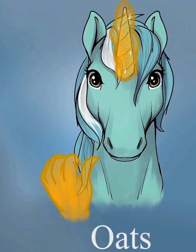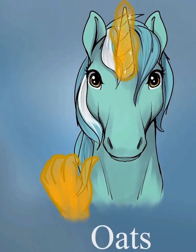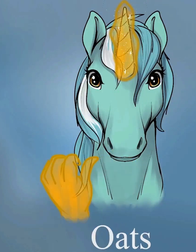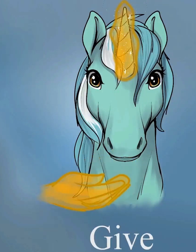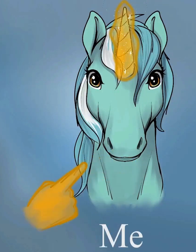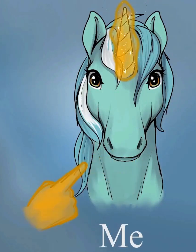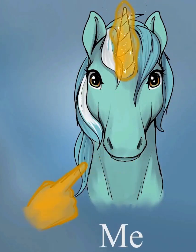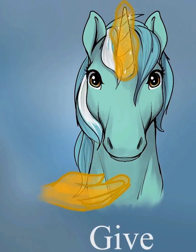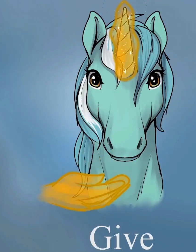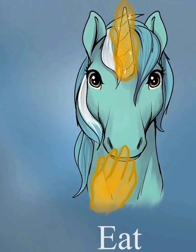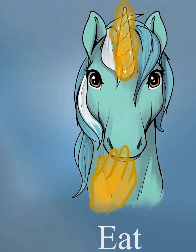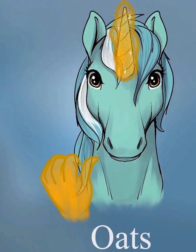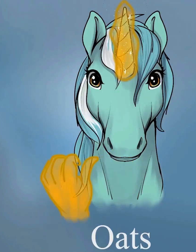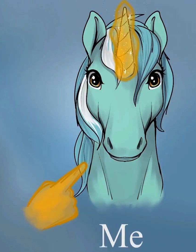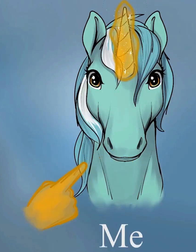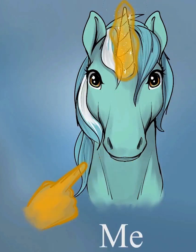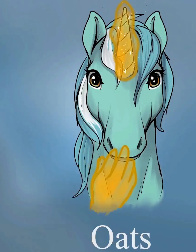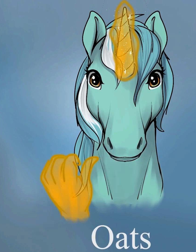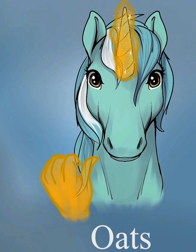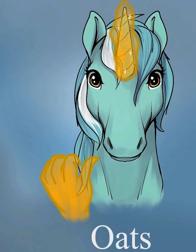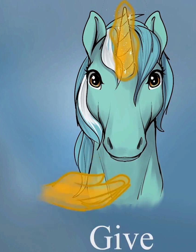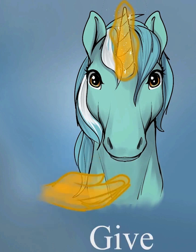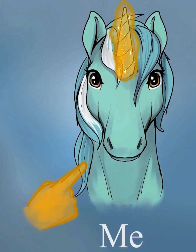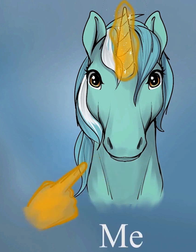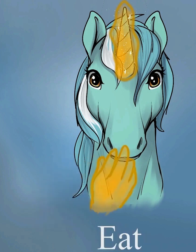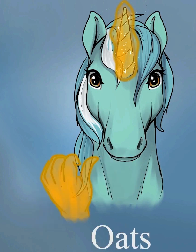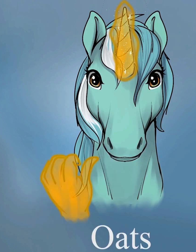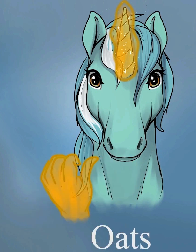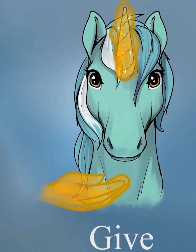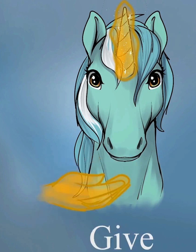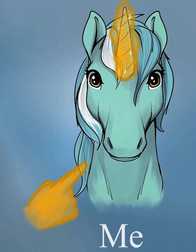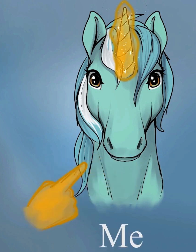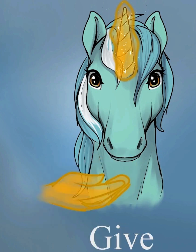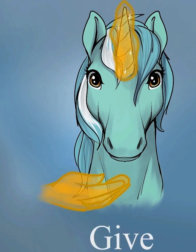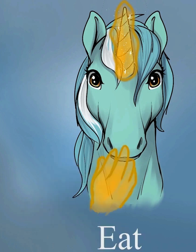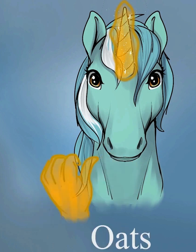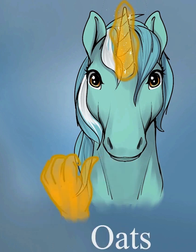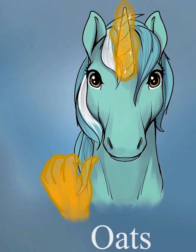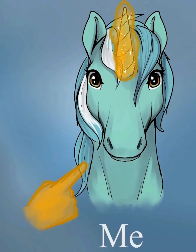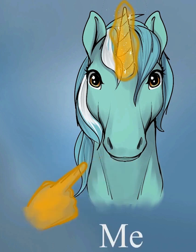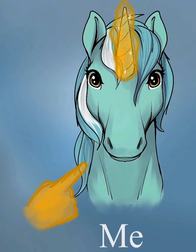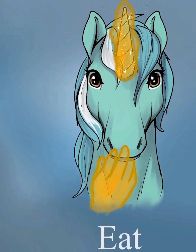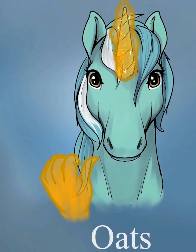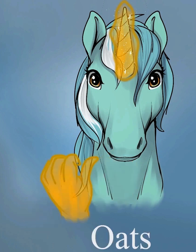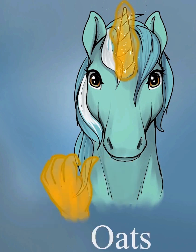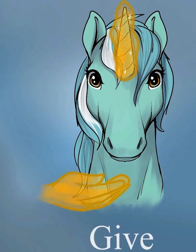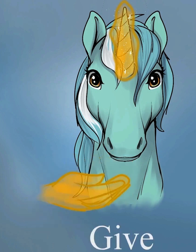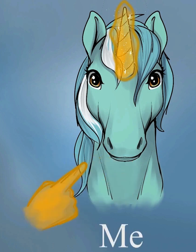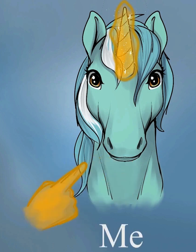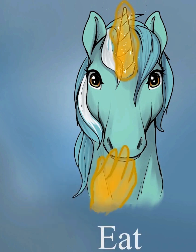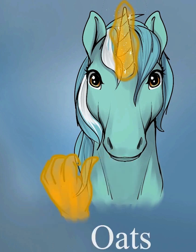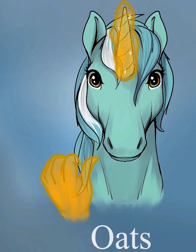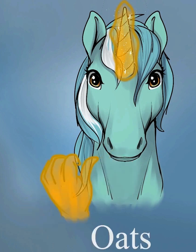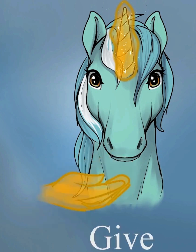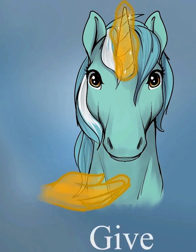oats, give me, give me oats, me oats, give me oats, give me, give me oats, me oats, give me oats, give